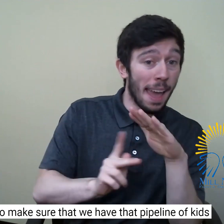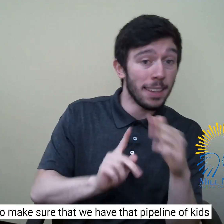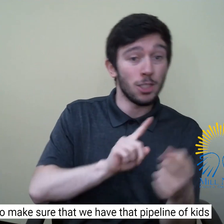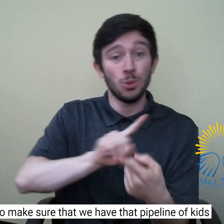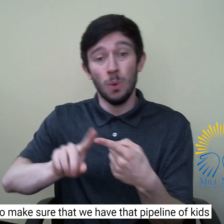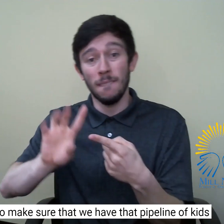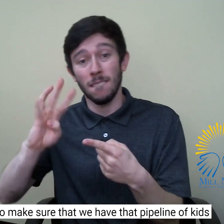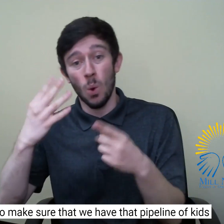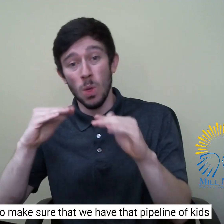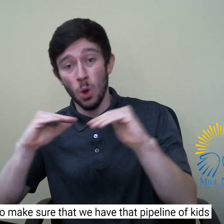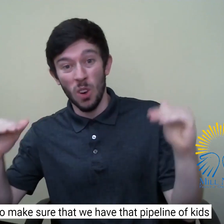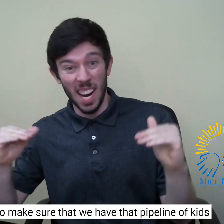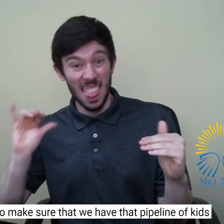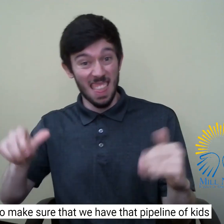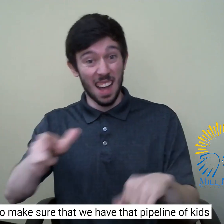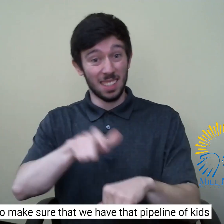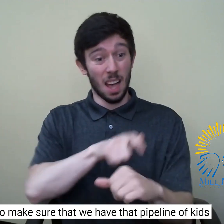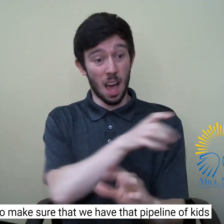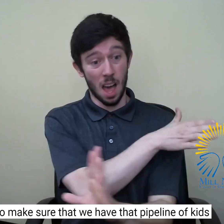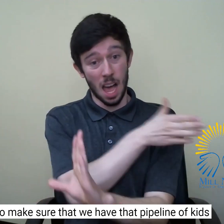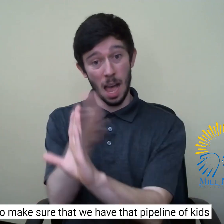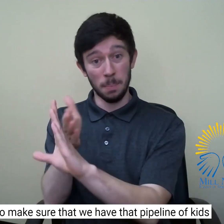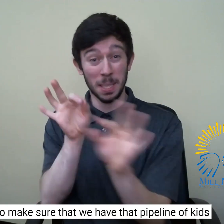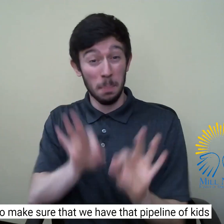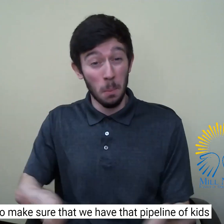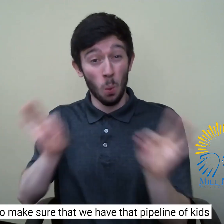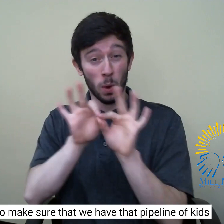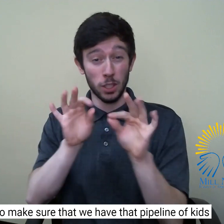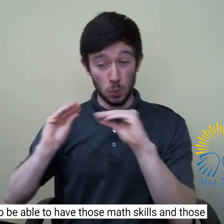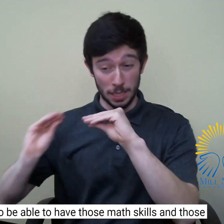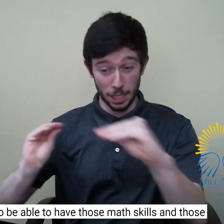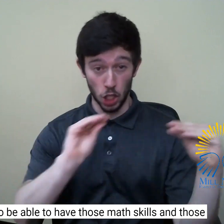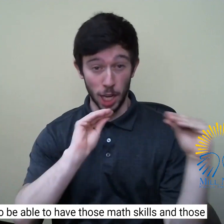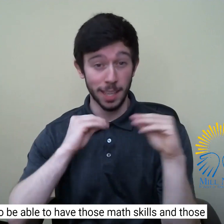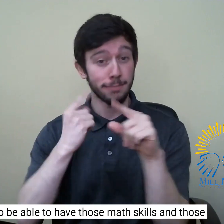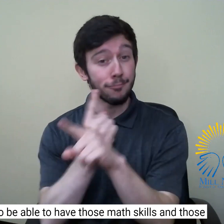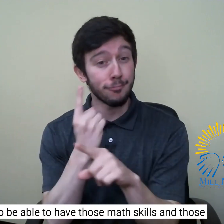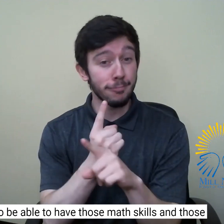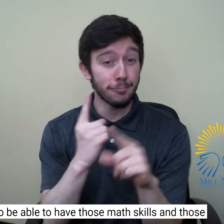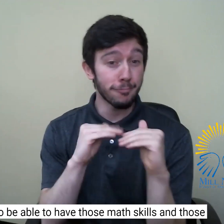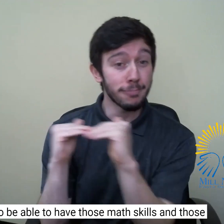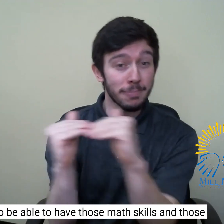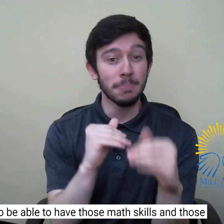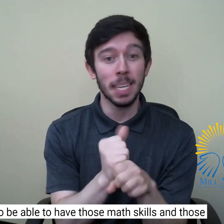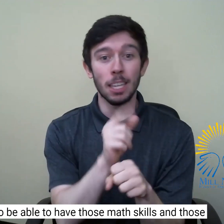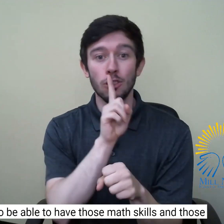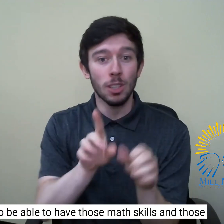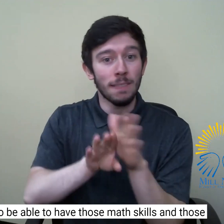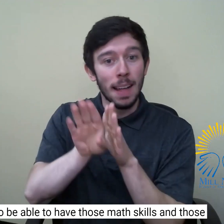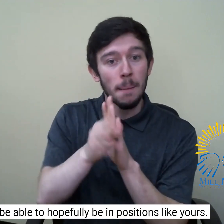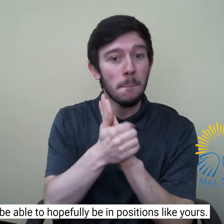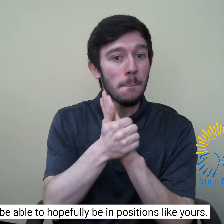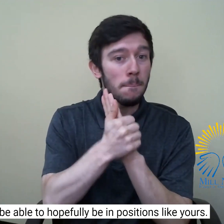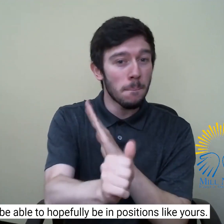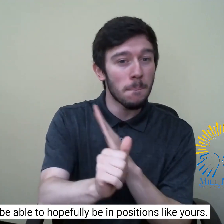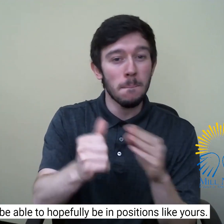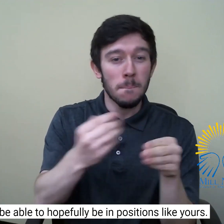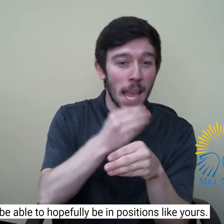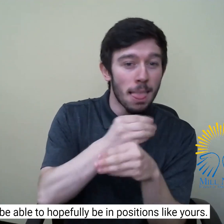years are to make sure that we have that pipeline of kids who are going to be able to have those math skills and those reading skills to be able